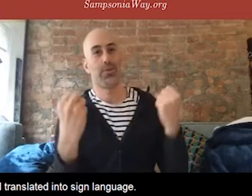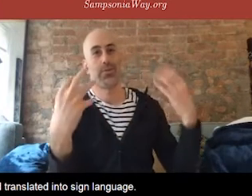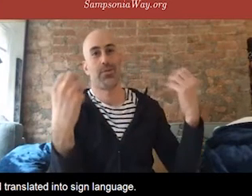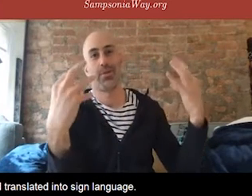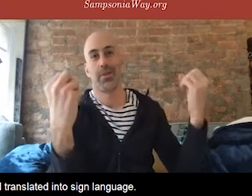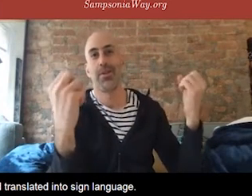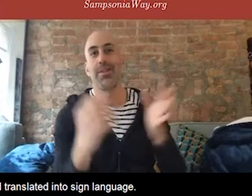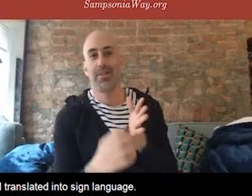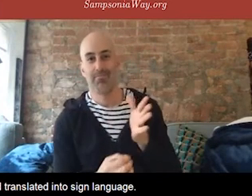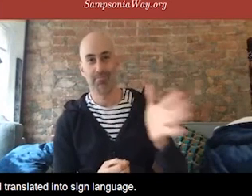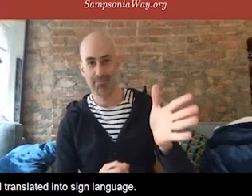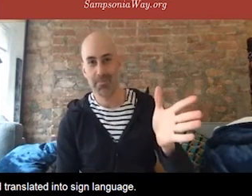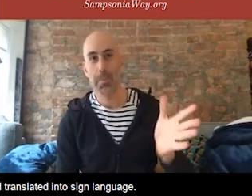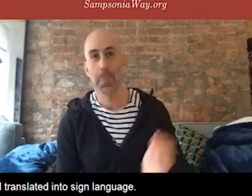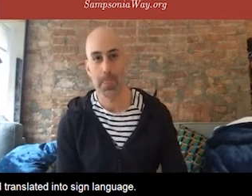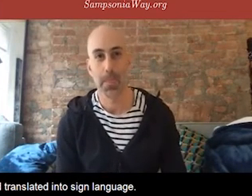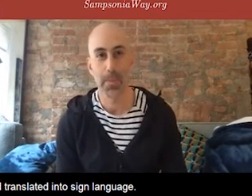I took that and